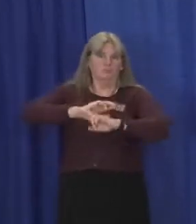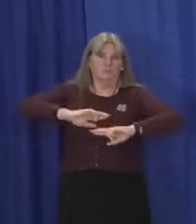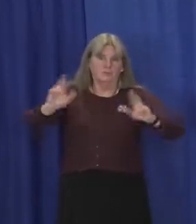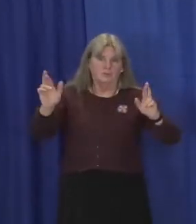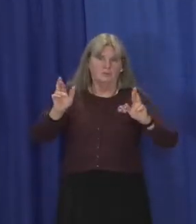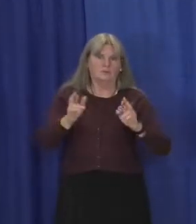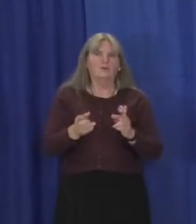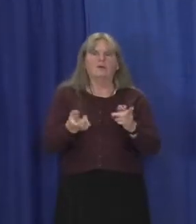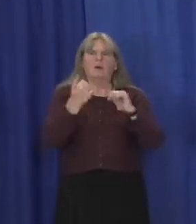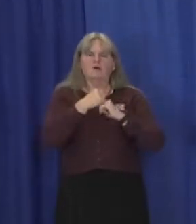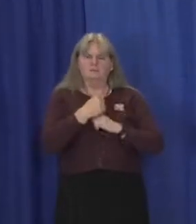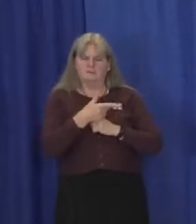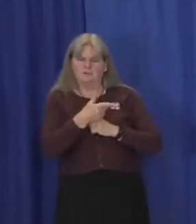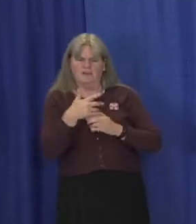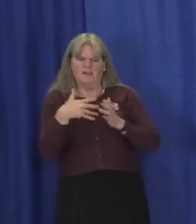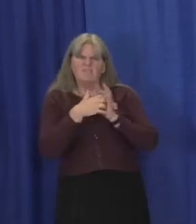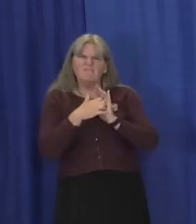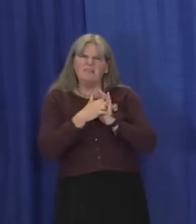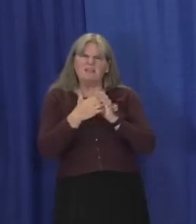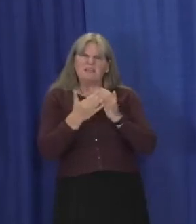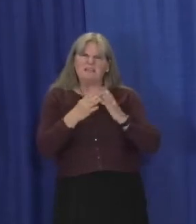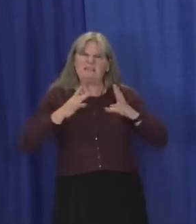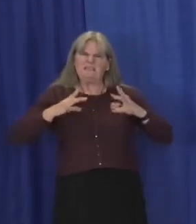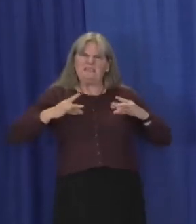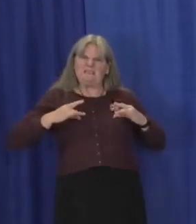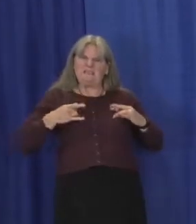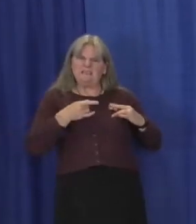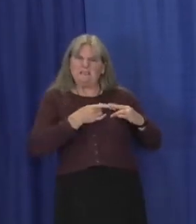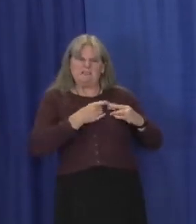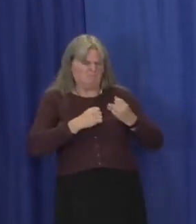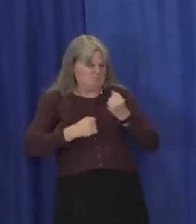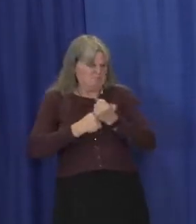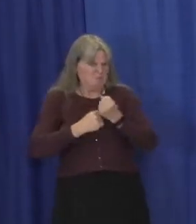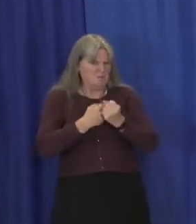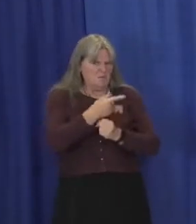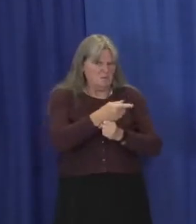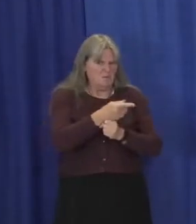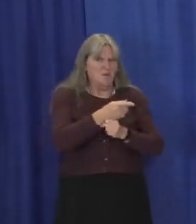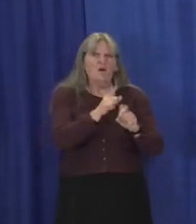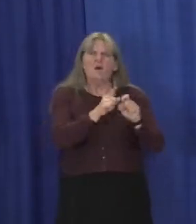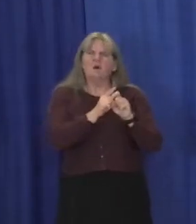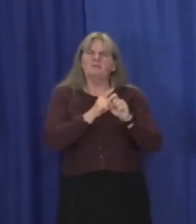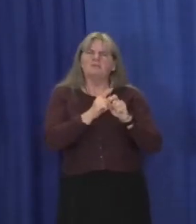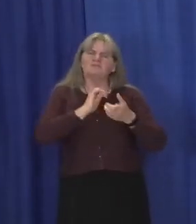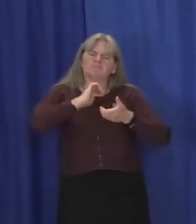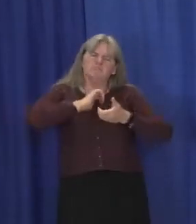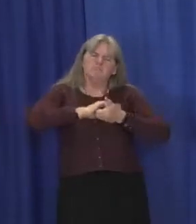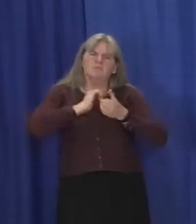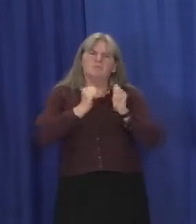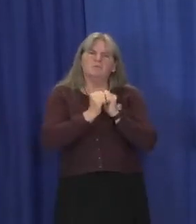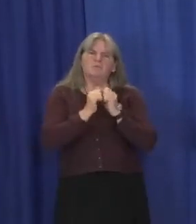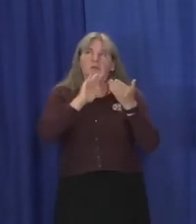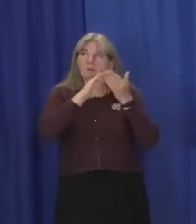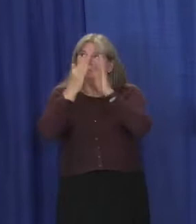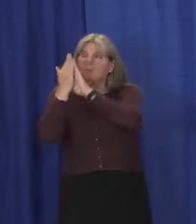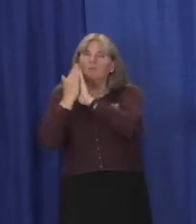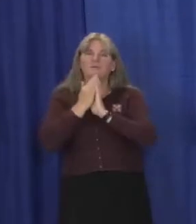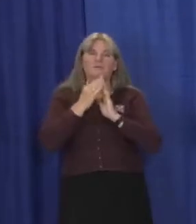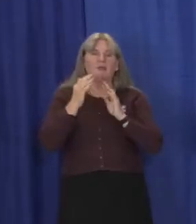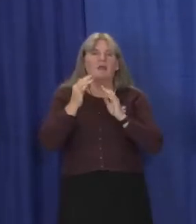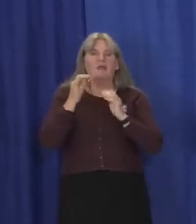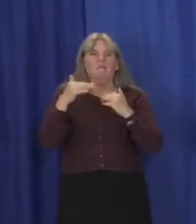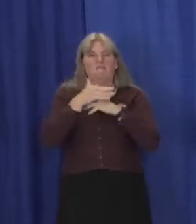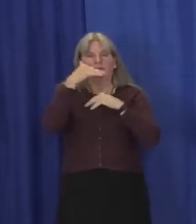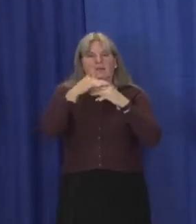It includes supporting those who are vulnerable and building upon our key partnerships with communities and First Nations. These